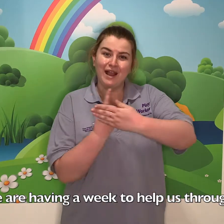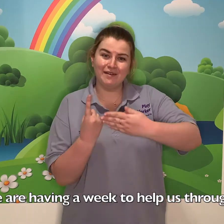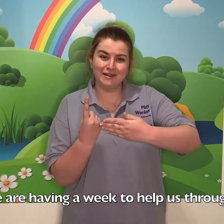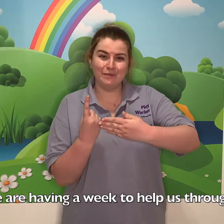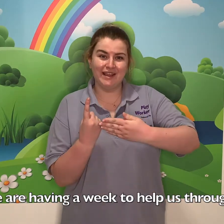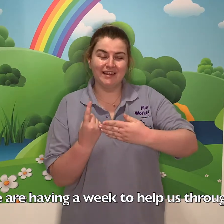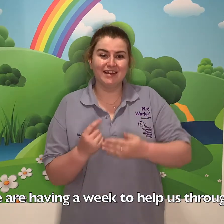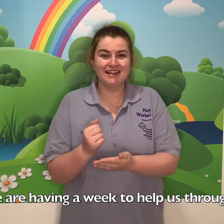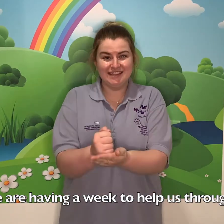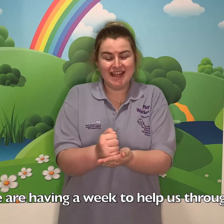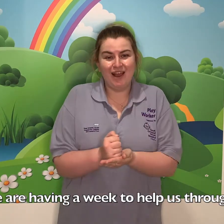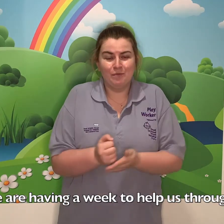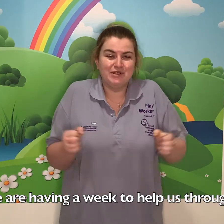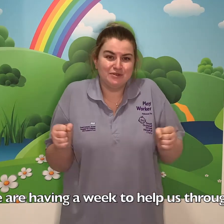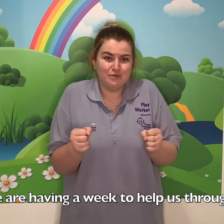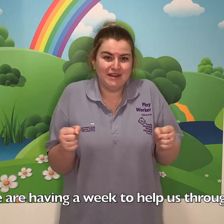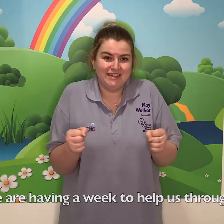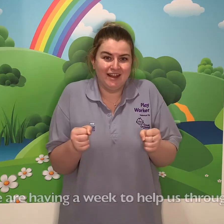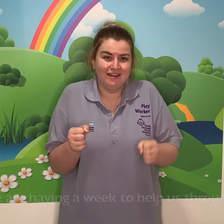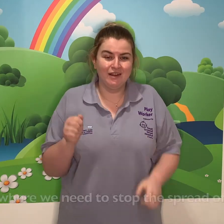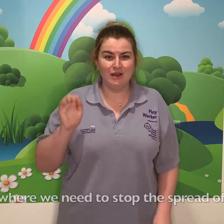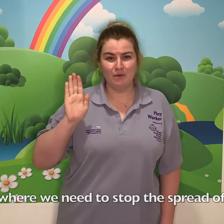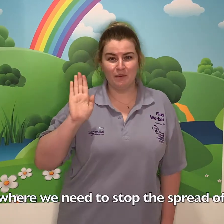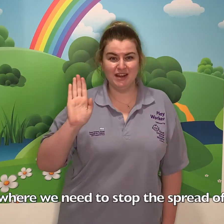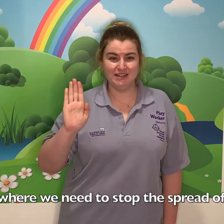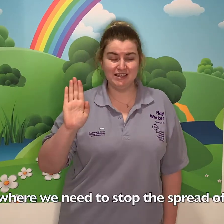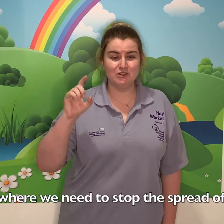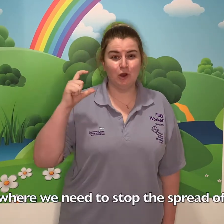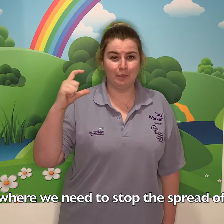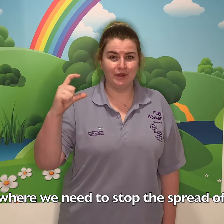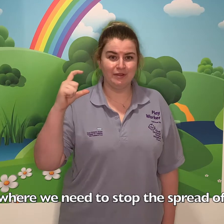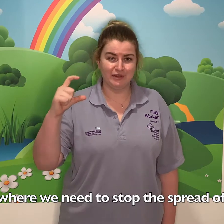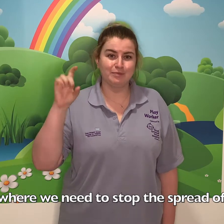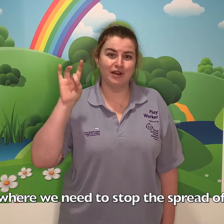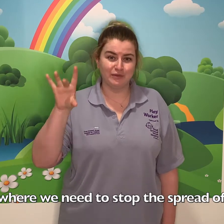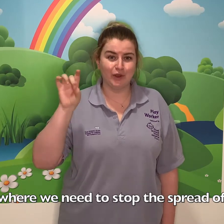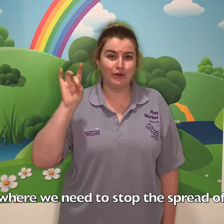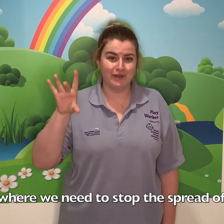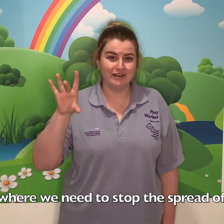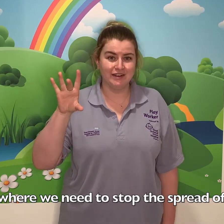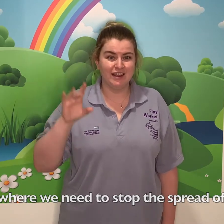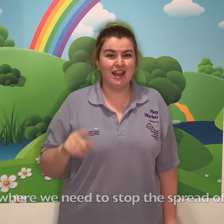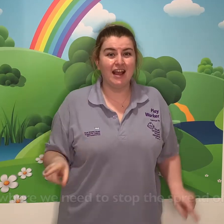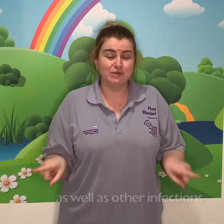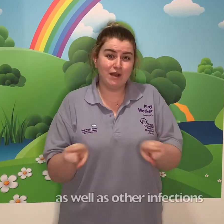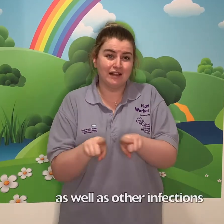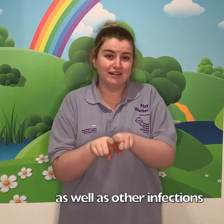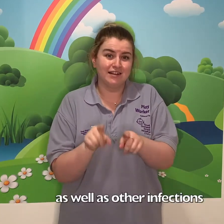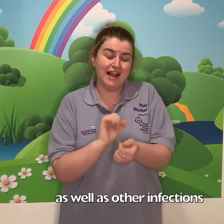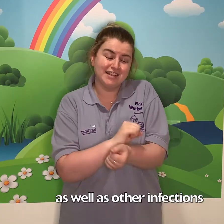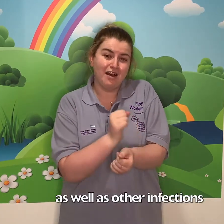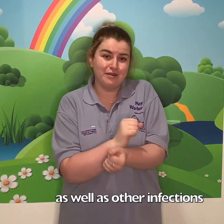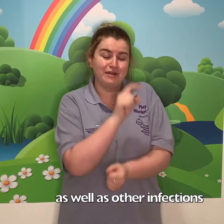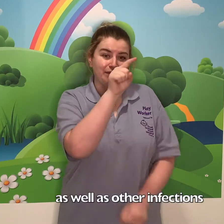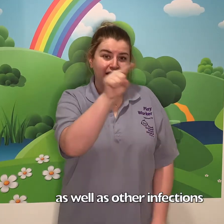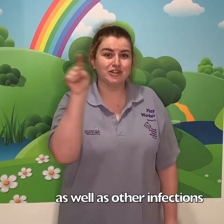We're having a week to help us through winter, and we need to stop the spread of COVID, as well as other infections.